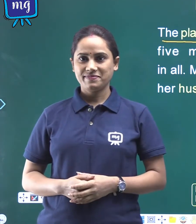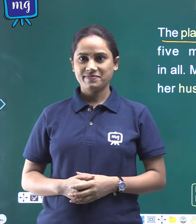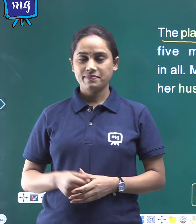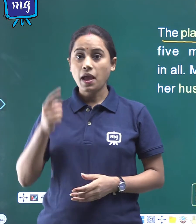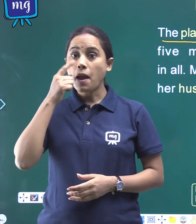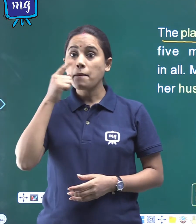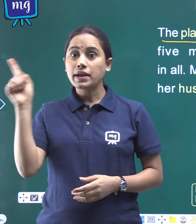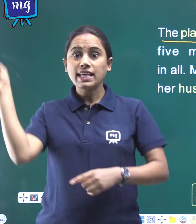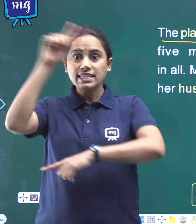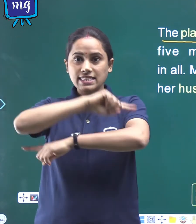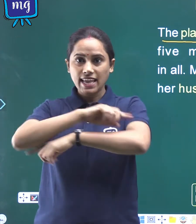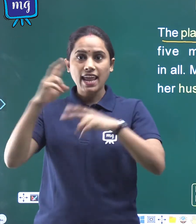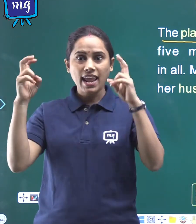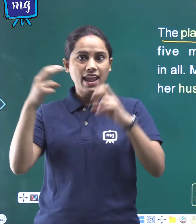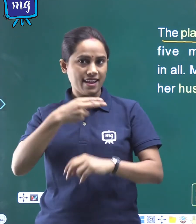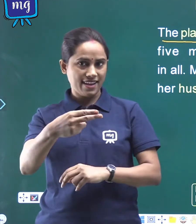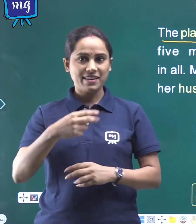Mother's Day